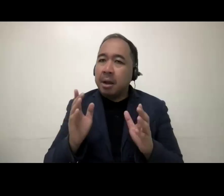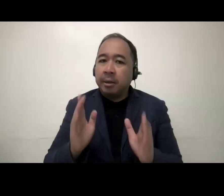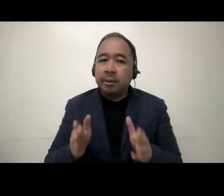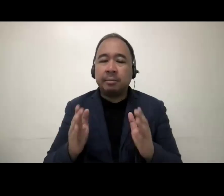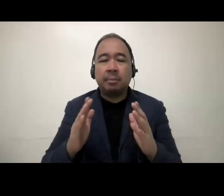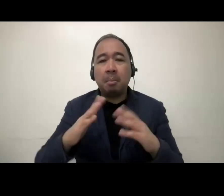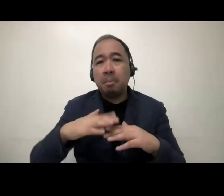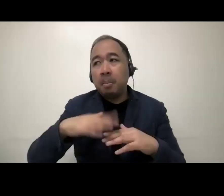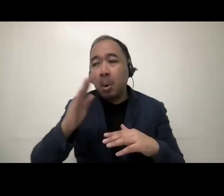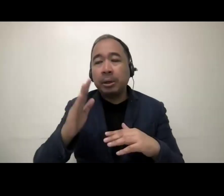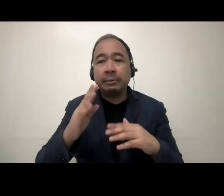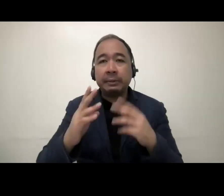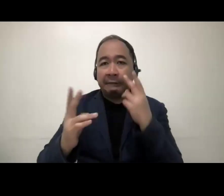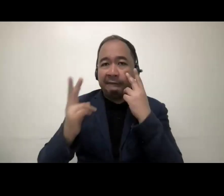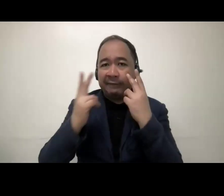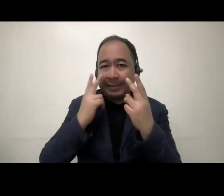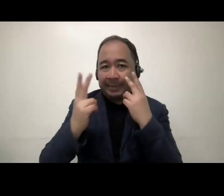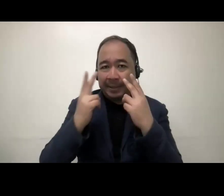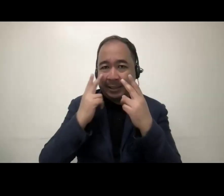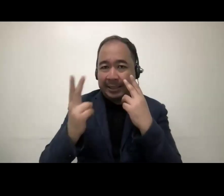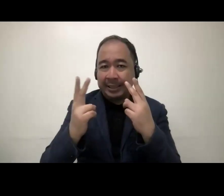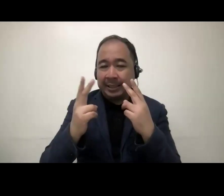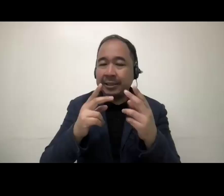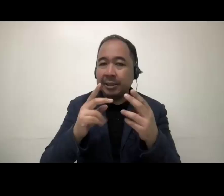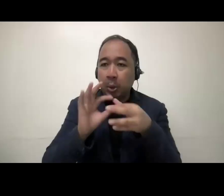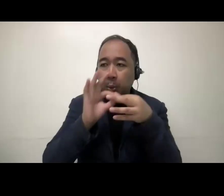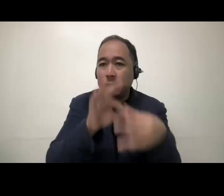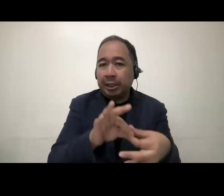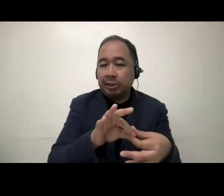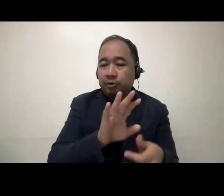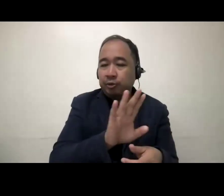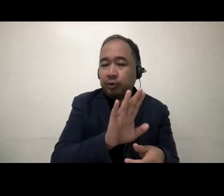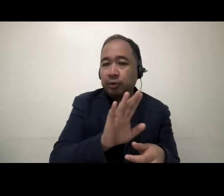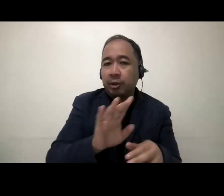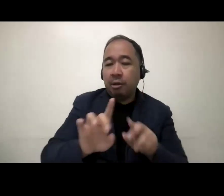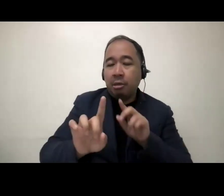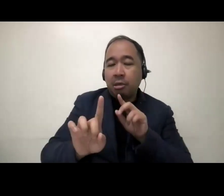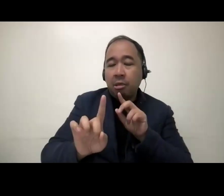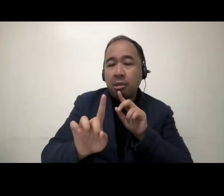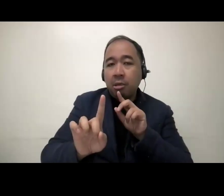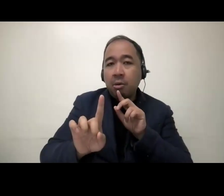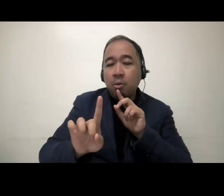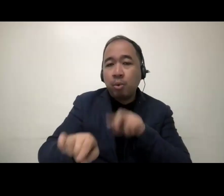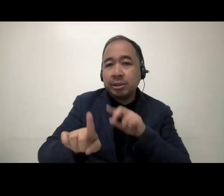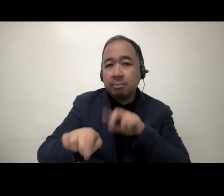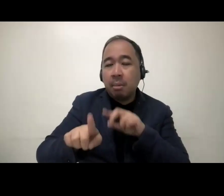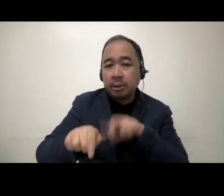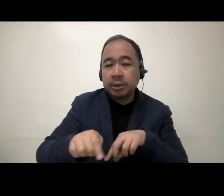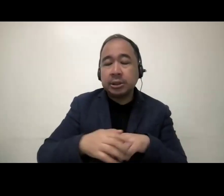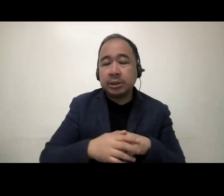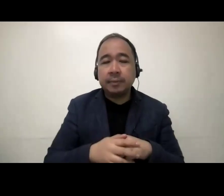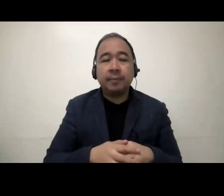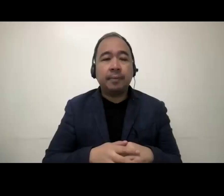through our process around response. And ensuring that we can think